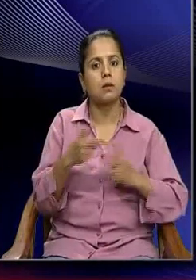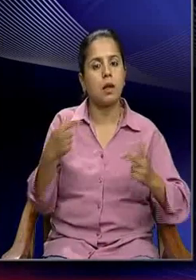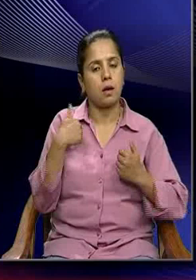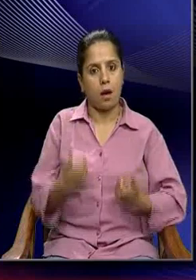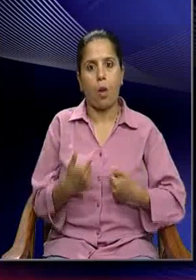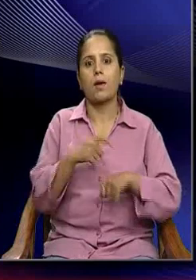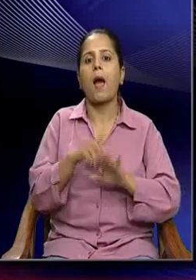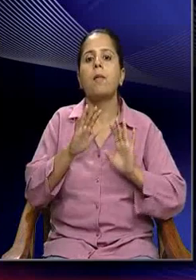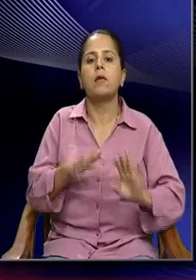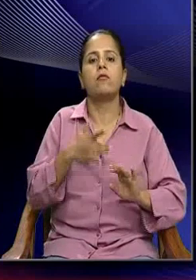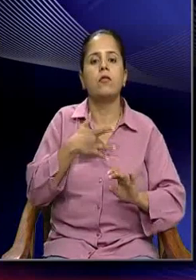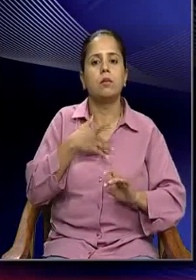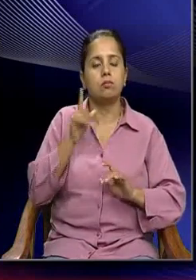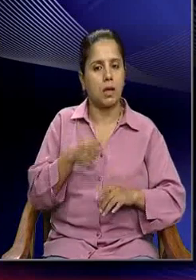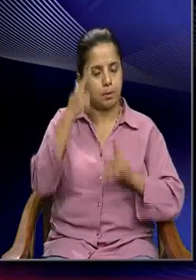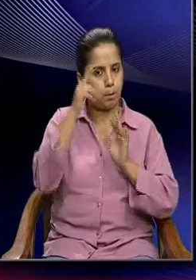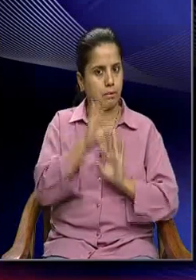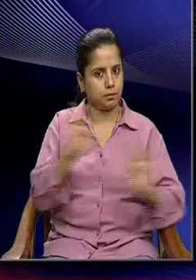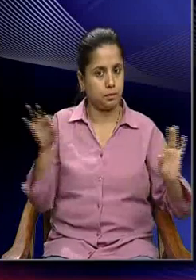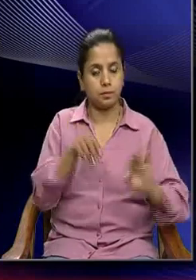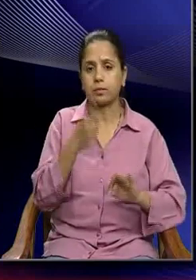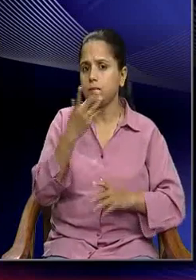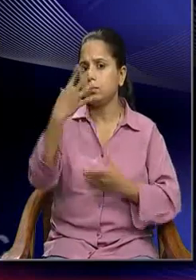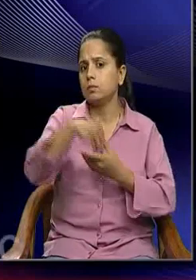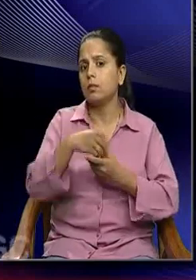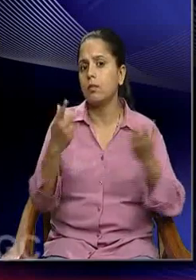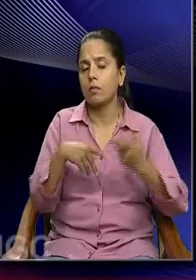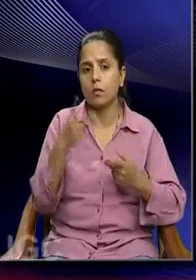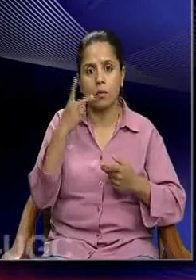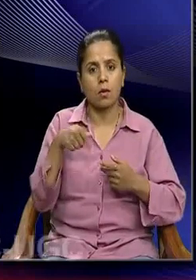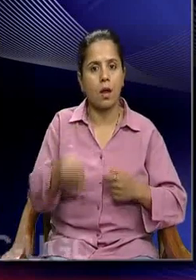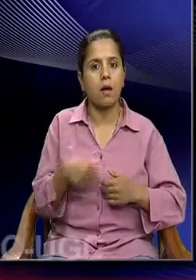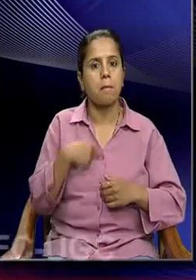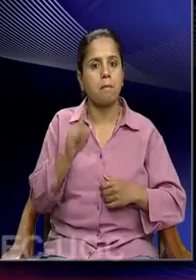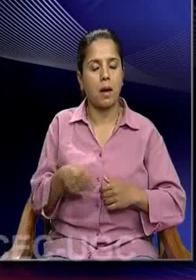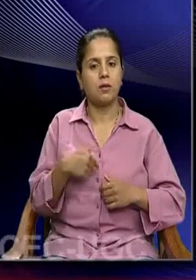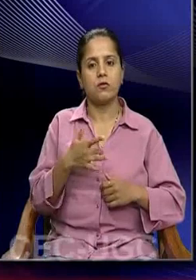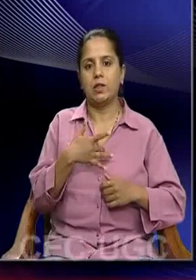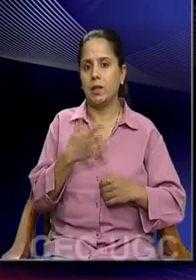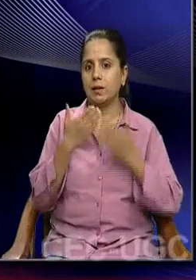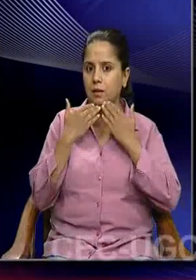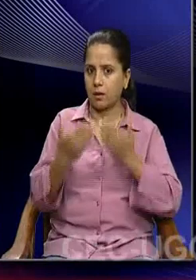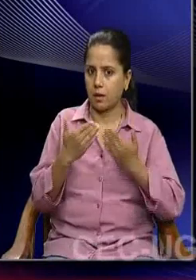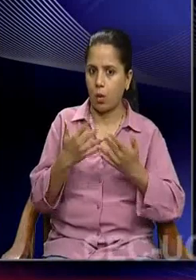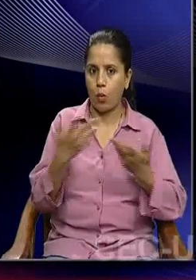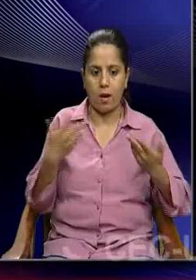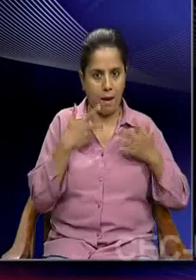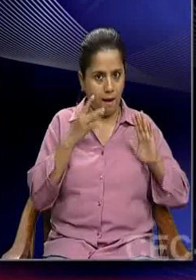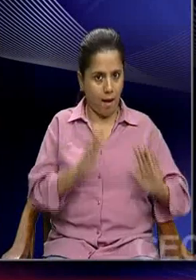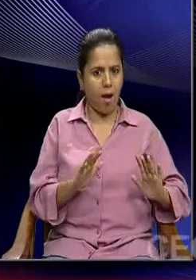moment. It involves cultivating gratitude for what we